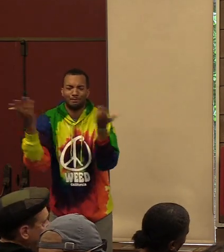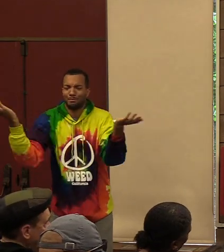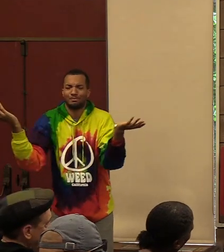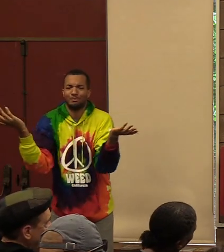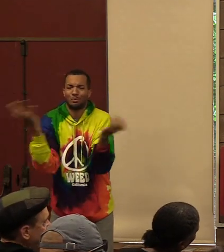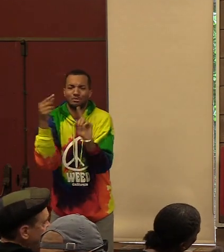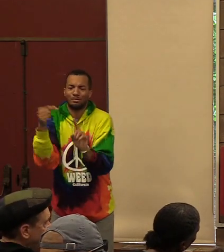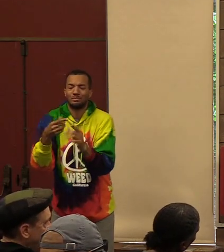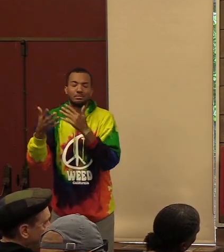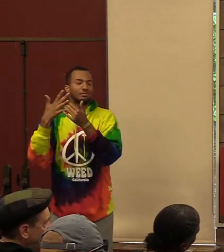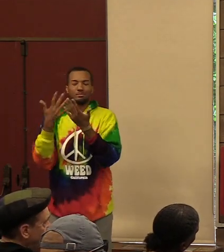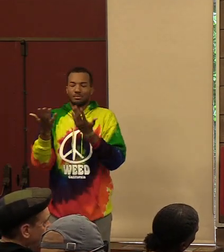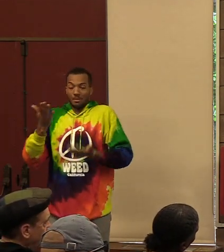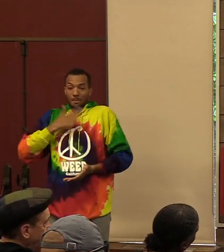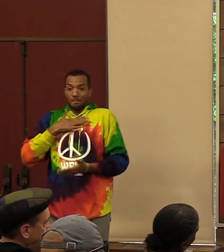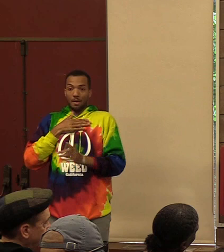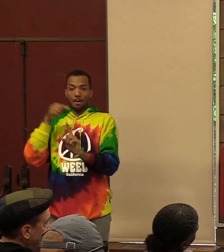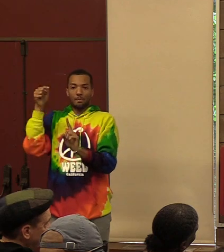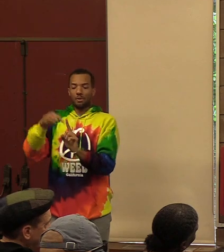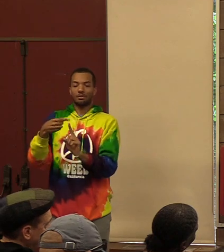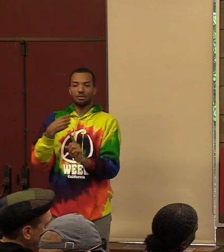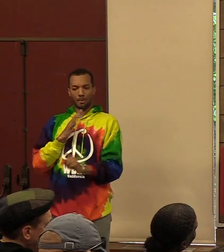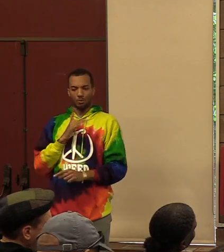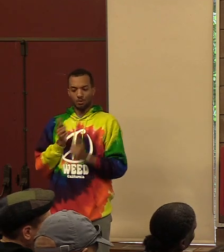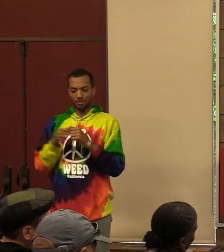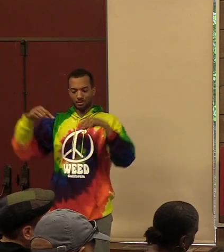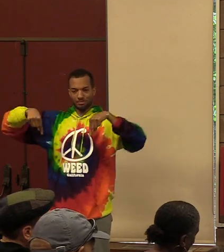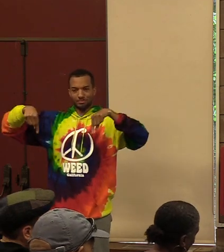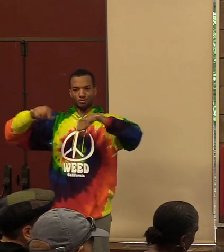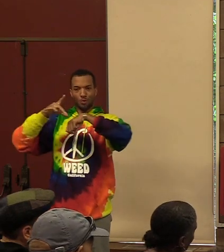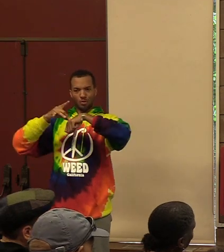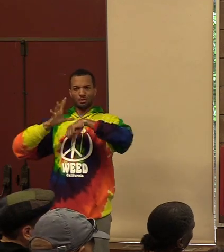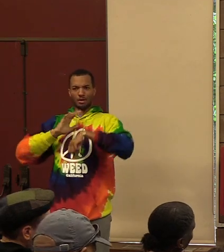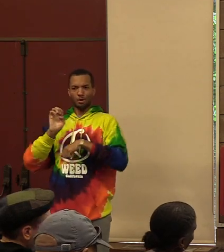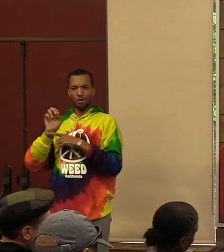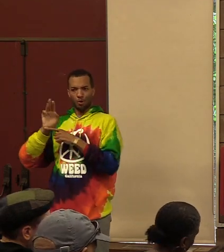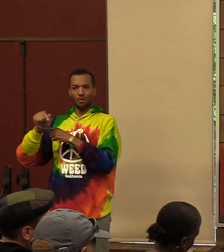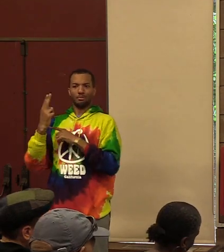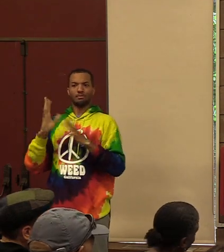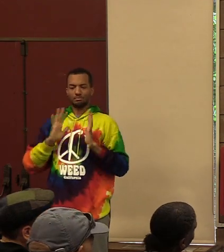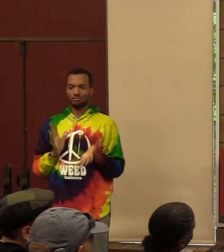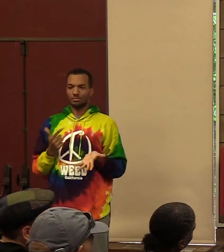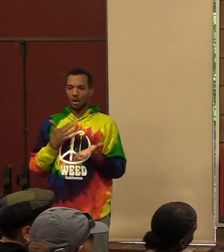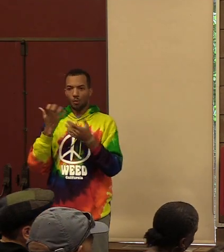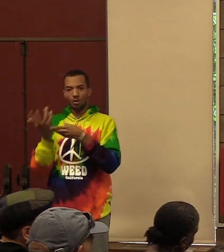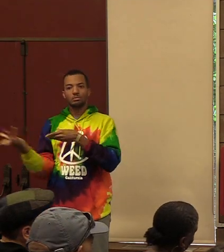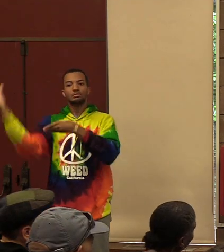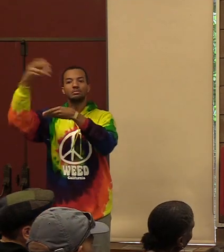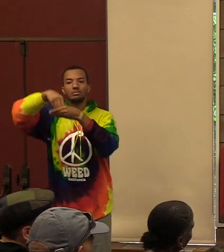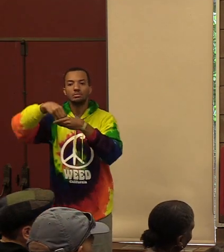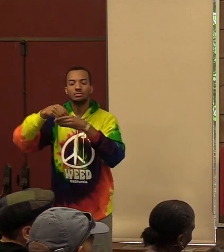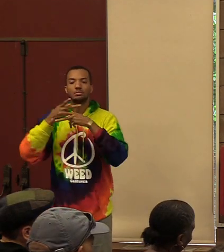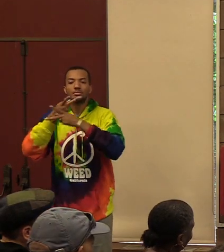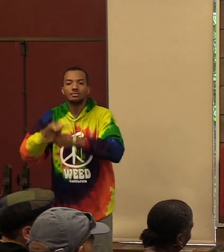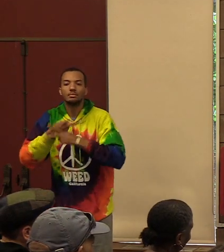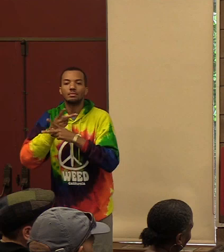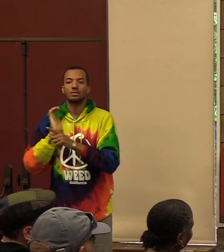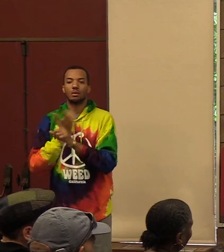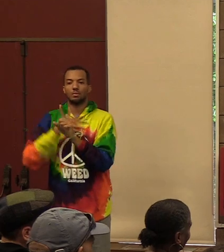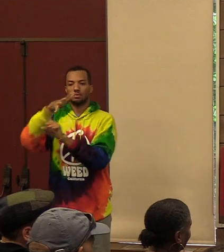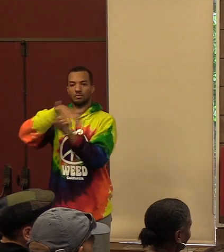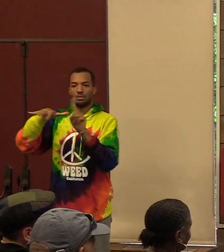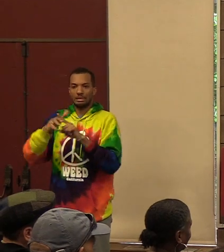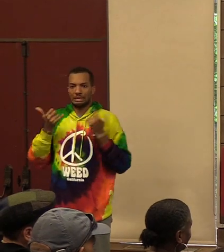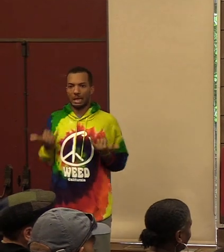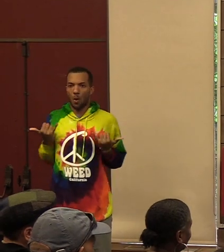So my thing is, I'm cool with this one down here. You know, I want to be a part of taking care of it.